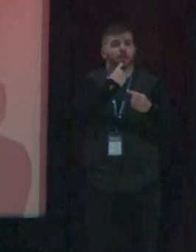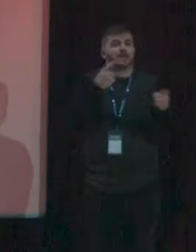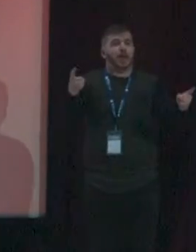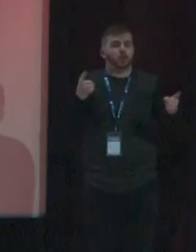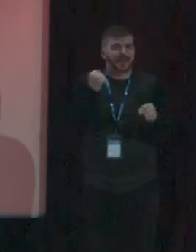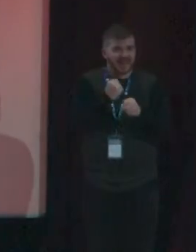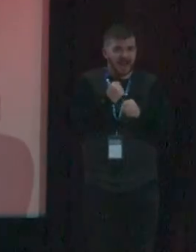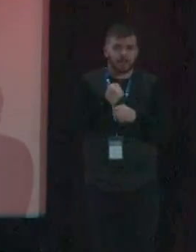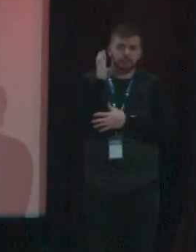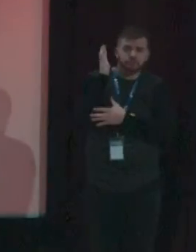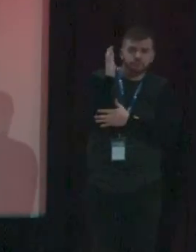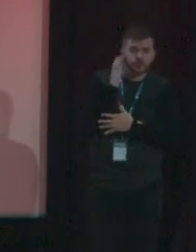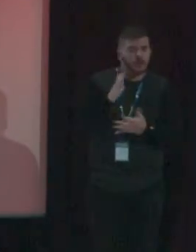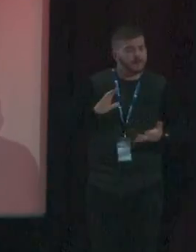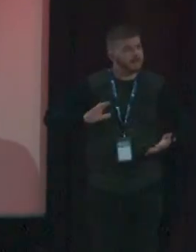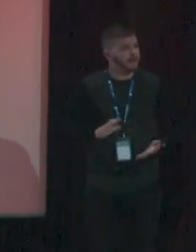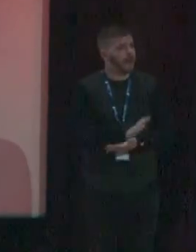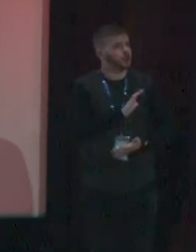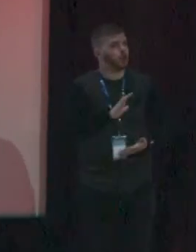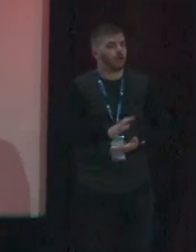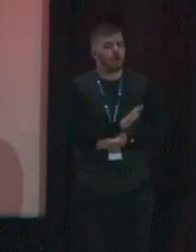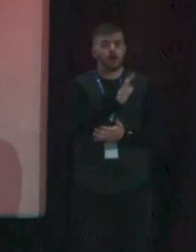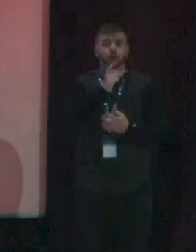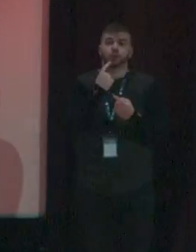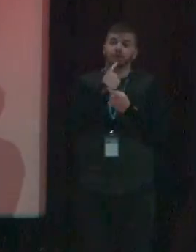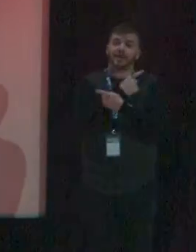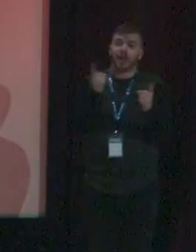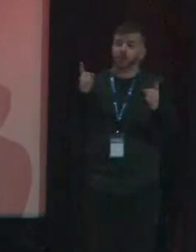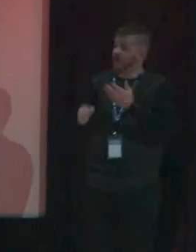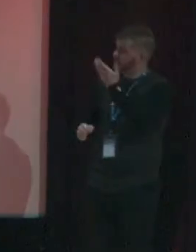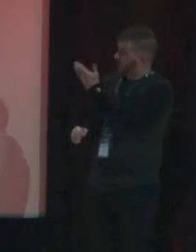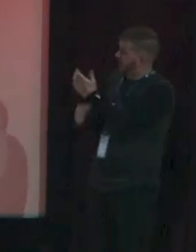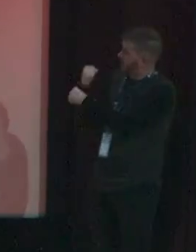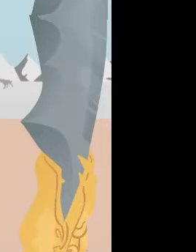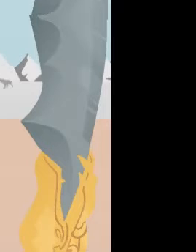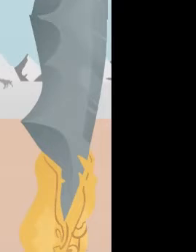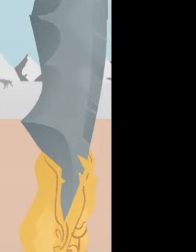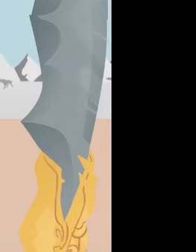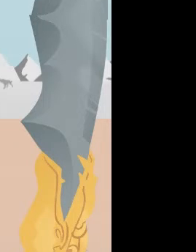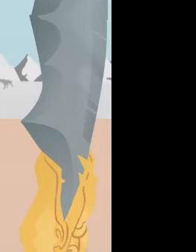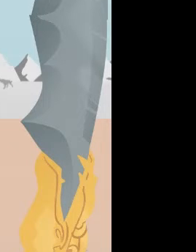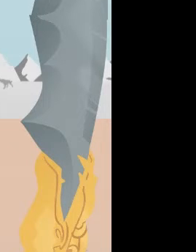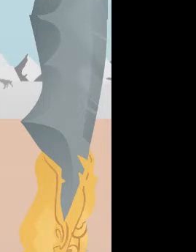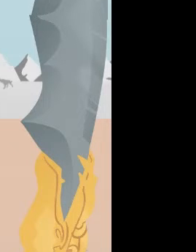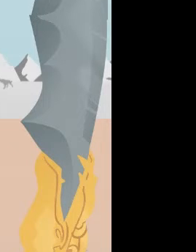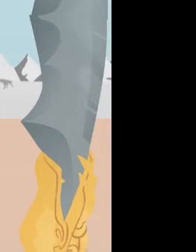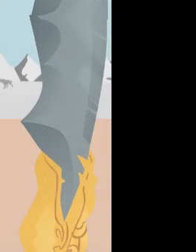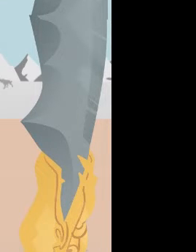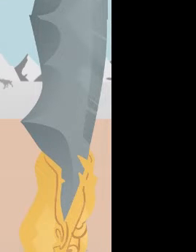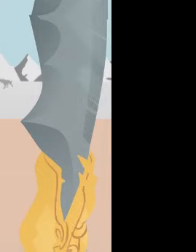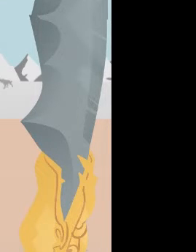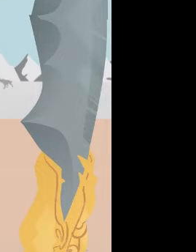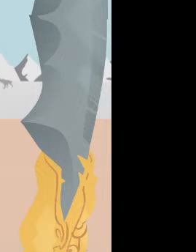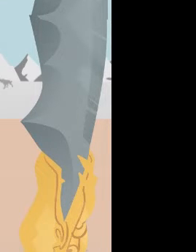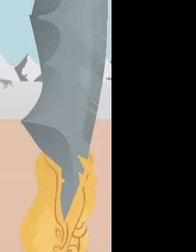doing a speaking gig. So it gives me great pleasure to announce this game, Silk, which is under development at the moment. And it's